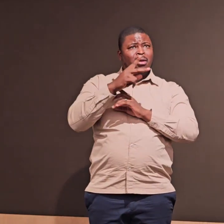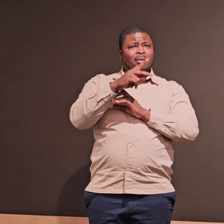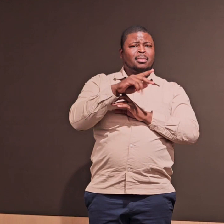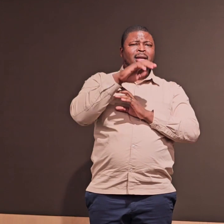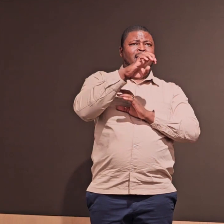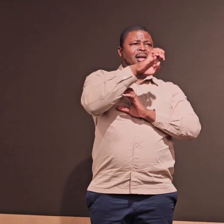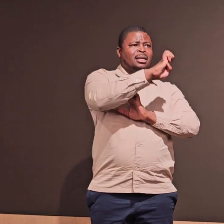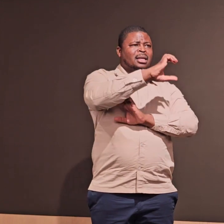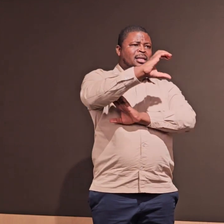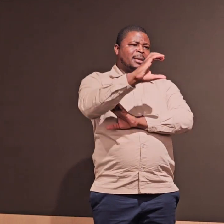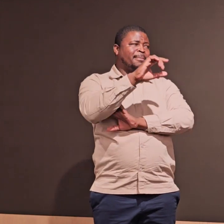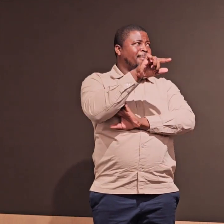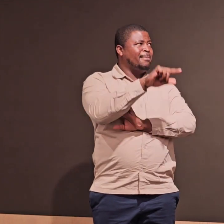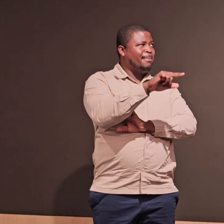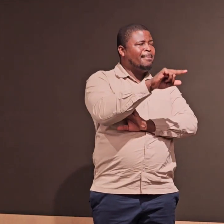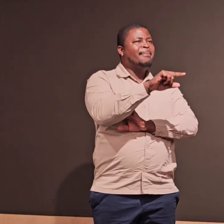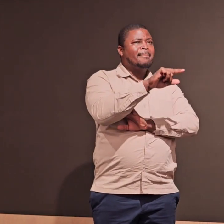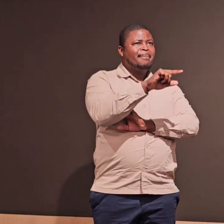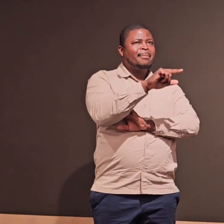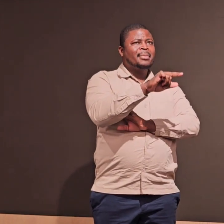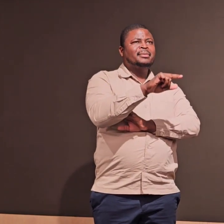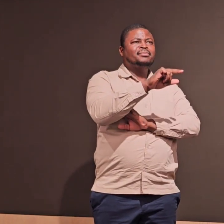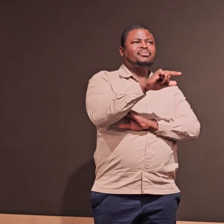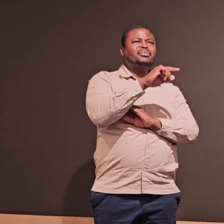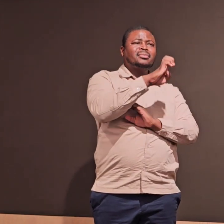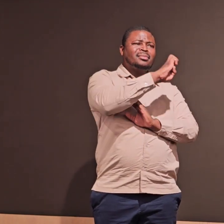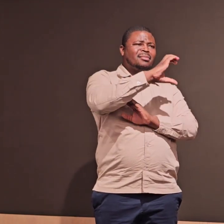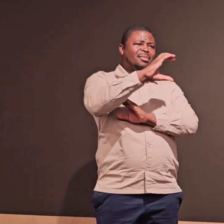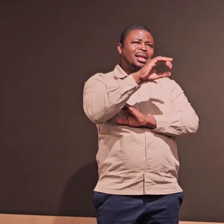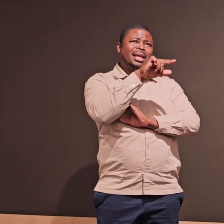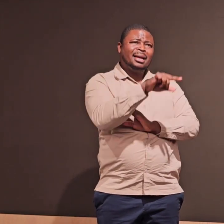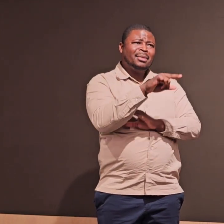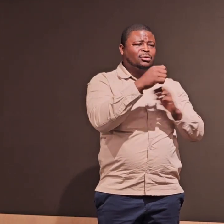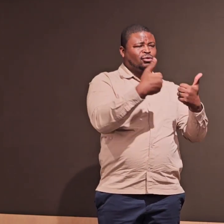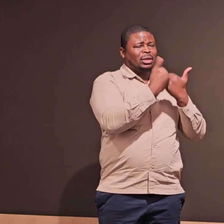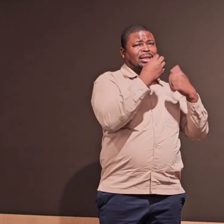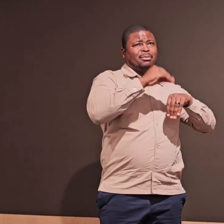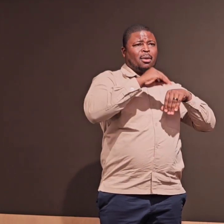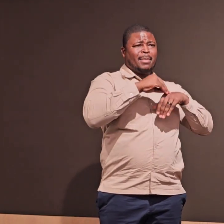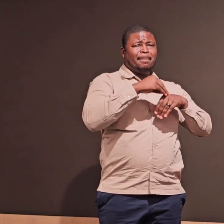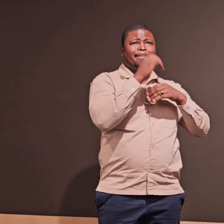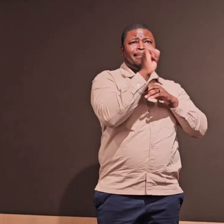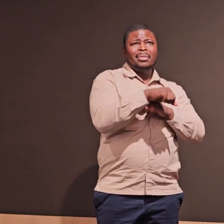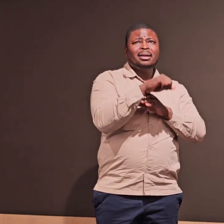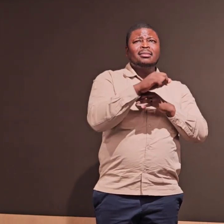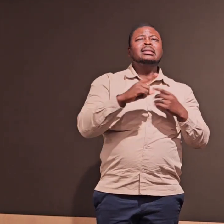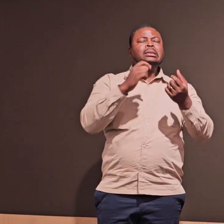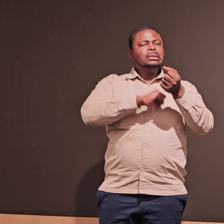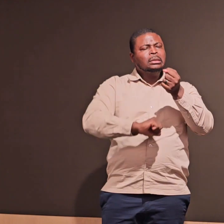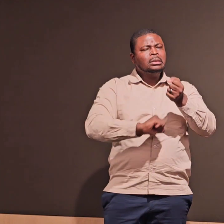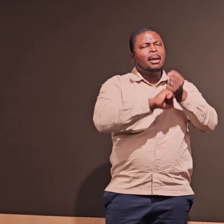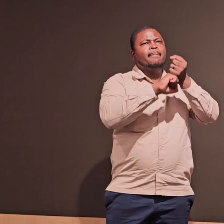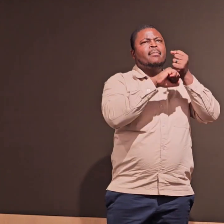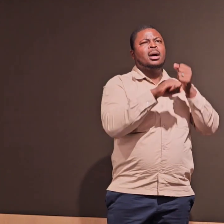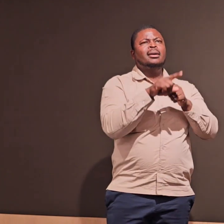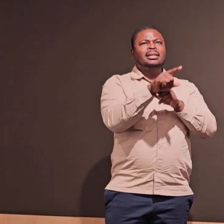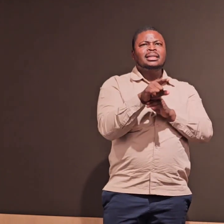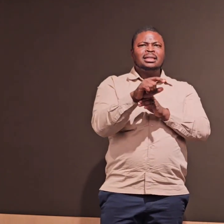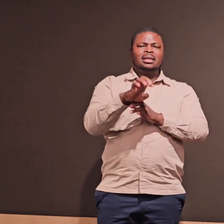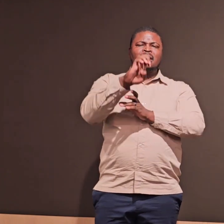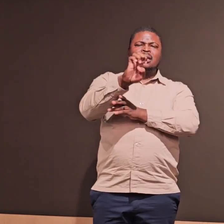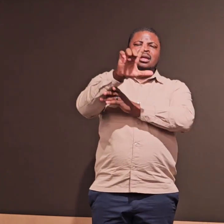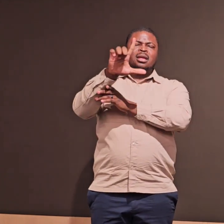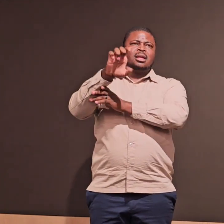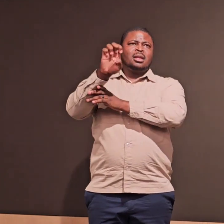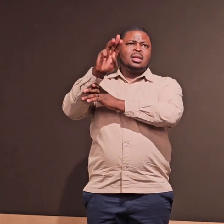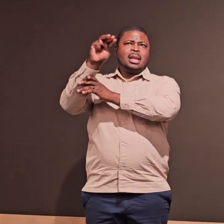also shared this with the colleagues in terms of the CASP direction, the Presidential Employment Stimulus support, Ilimali support. We